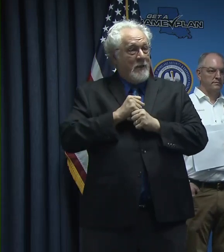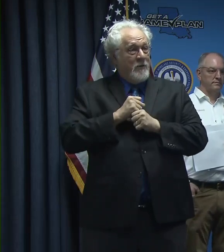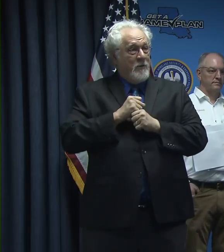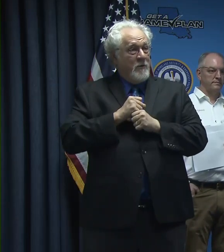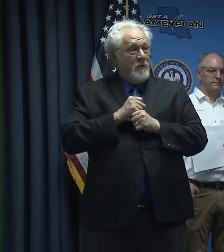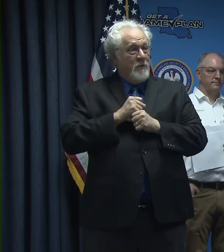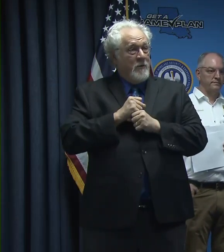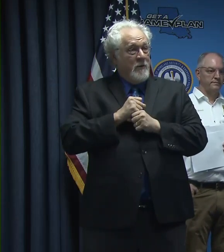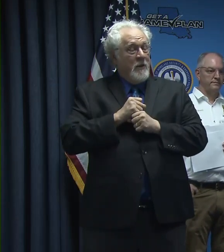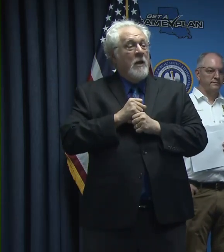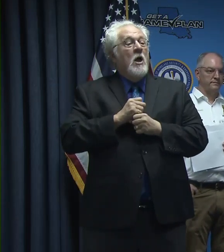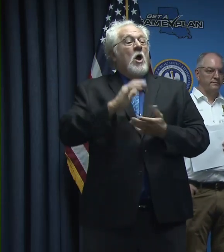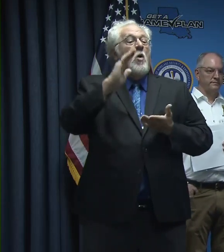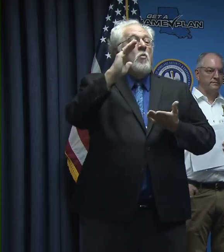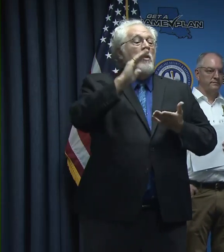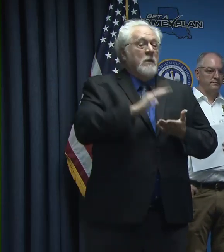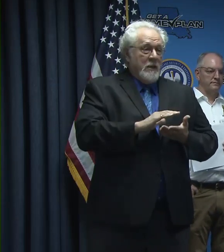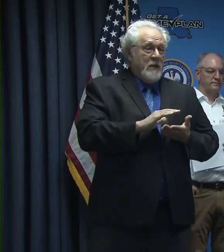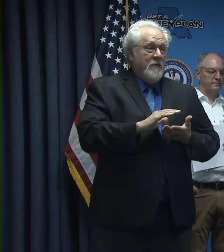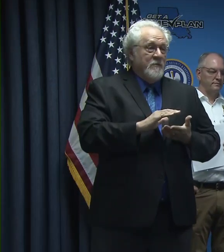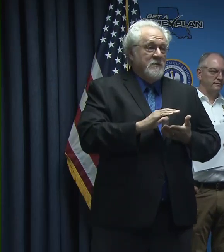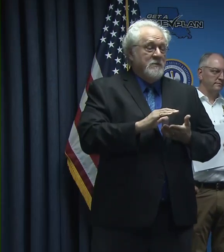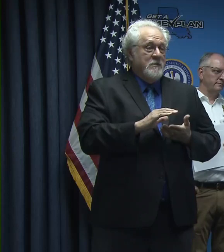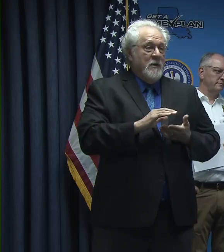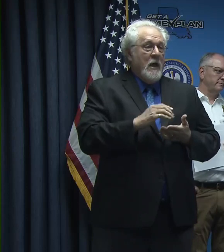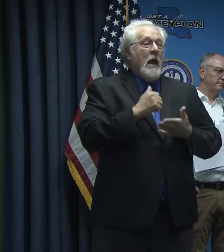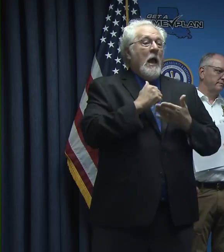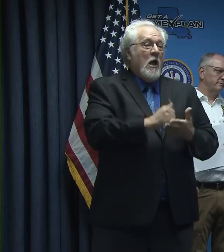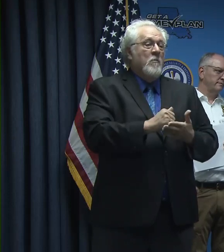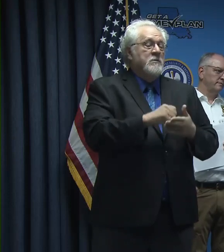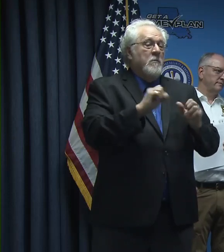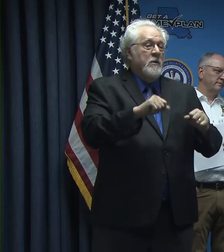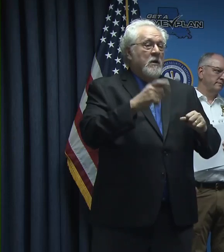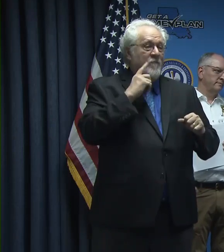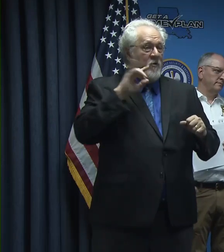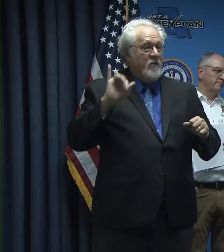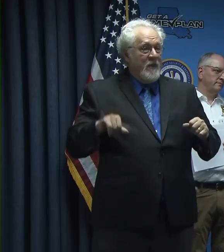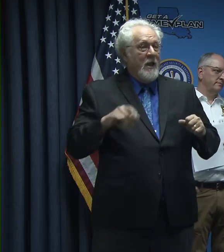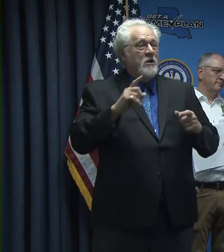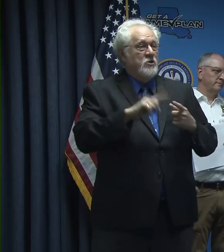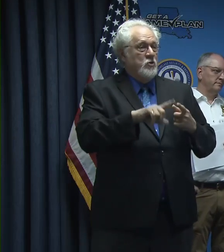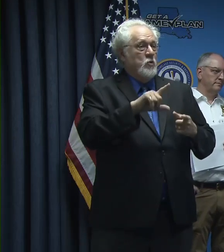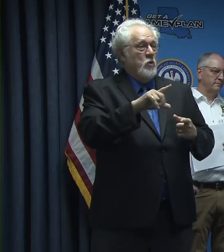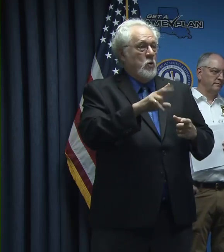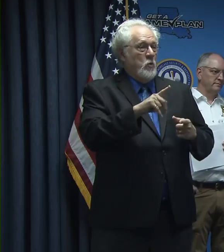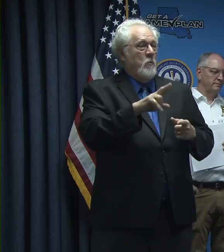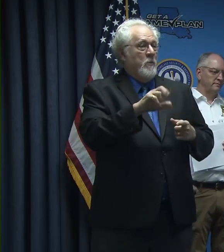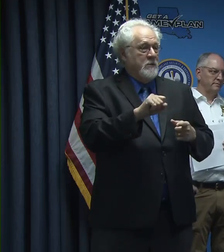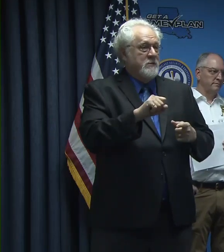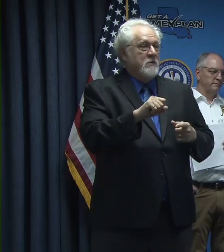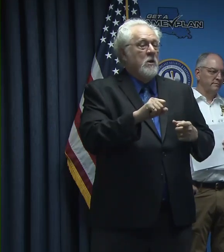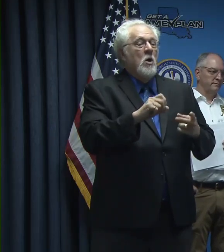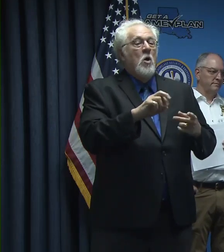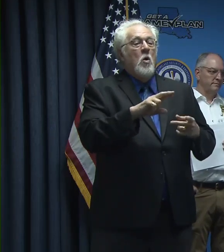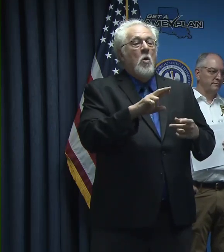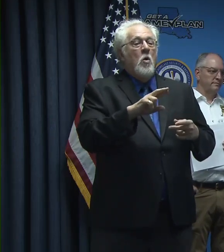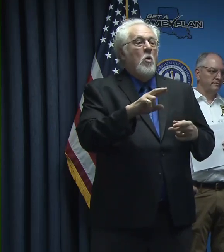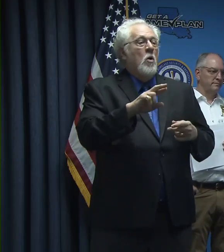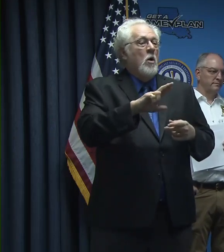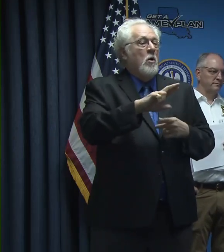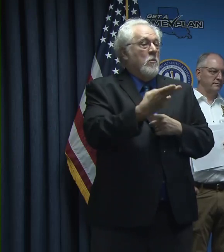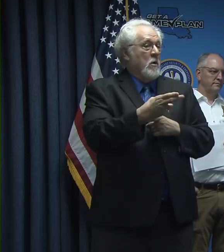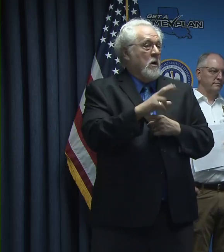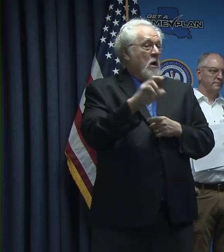actually relieves the ability of the supply of hydroxychloroquine so that those patients who have lupus or rheumatoid